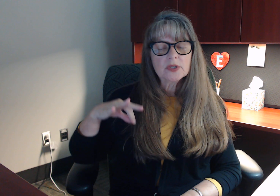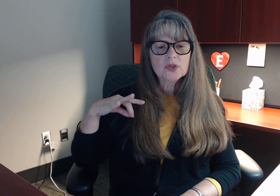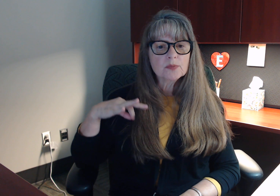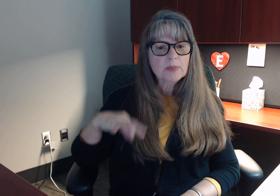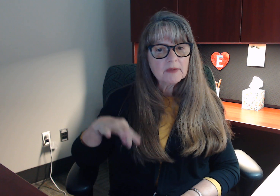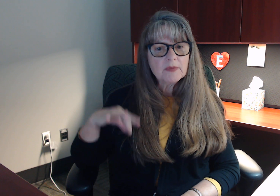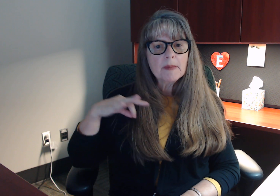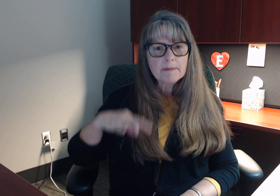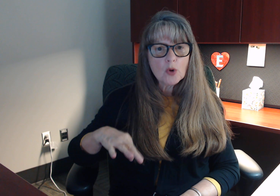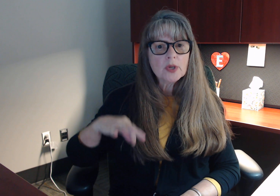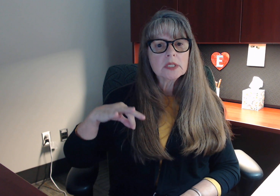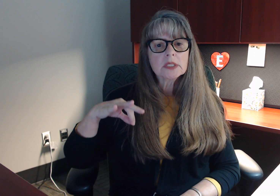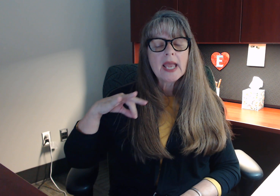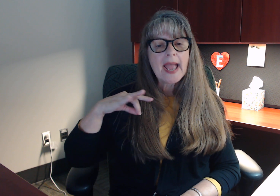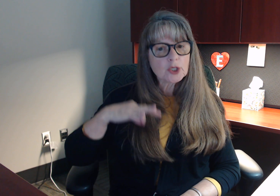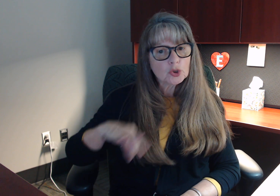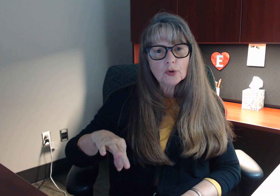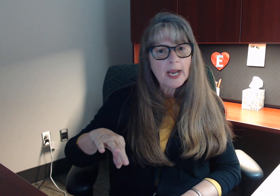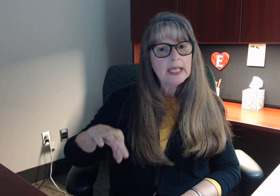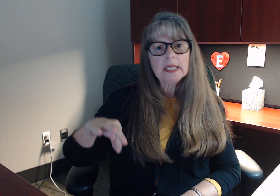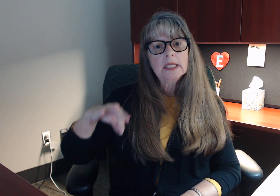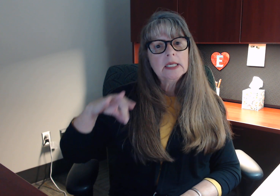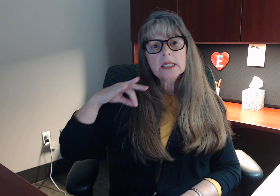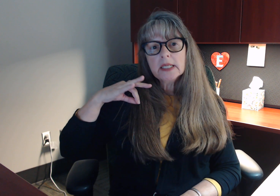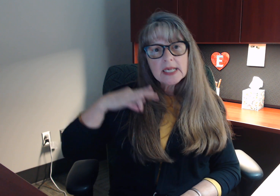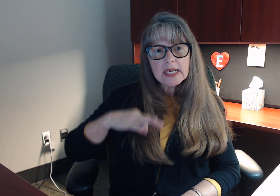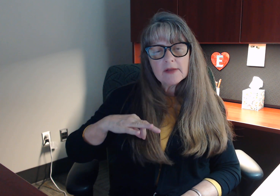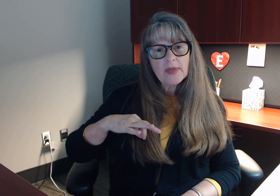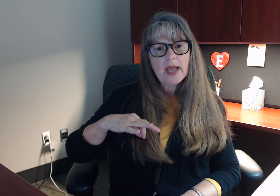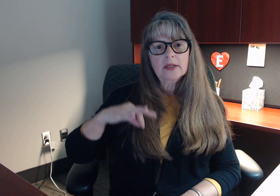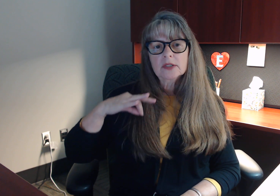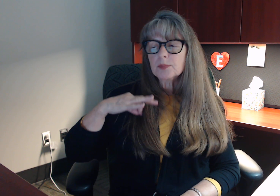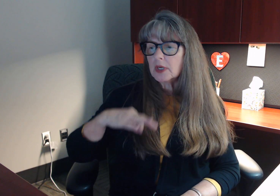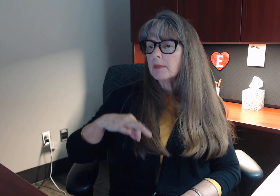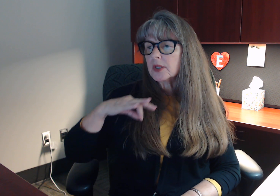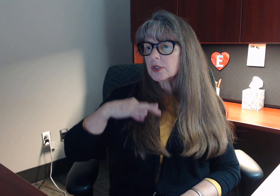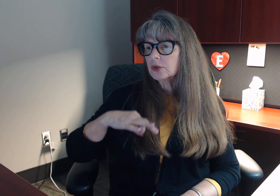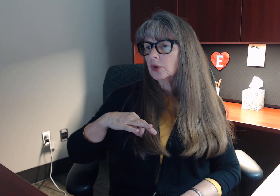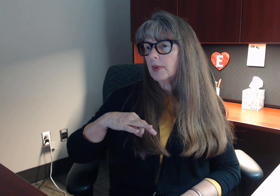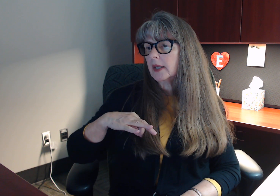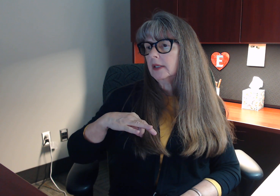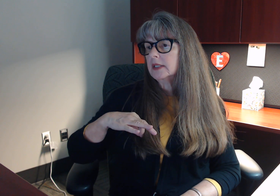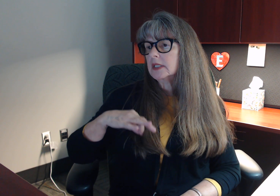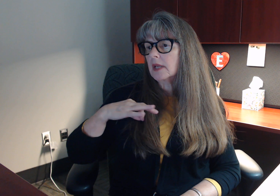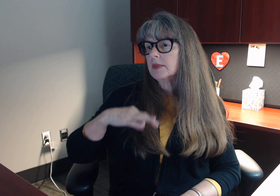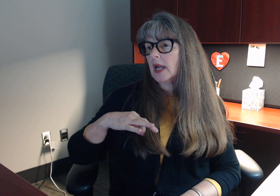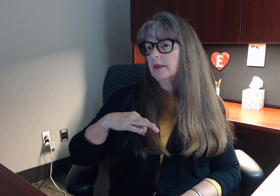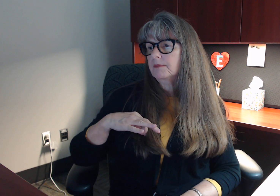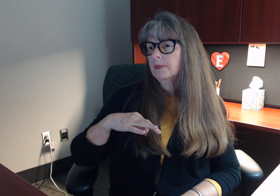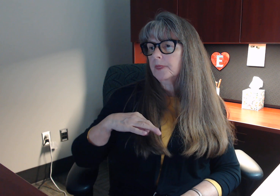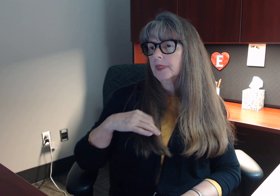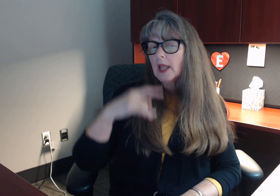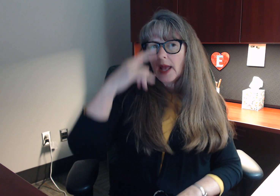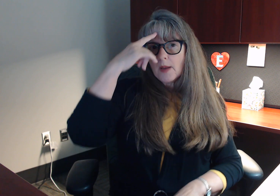is benefit, bonus, extra credit, any of that. It's putting a pencil in your pocket. It's the same sign.